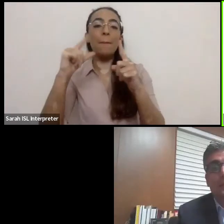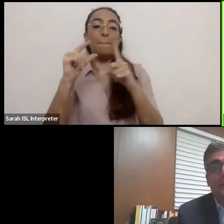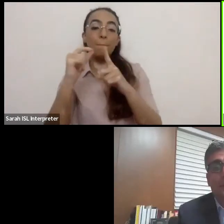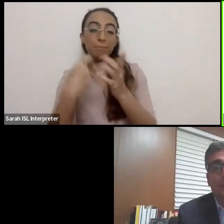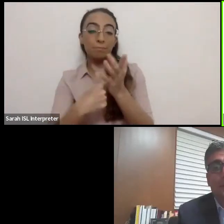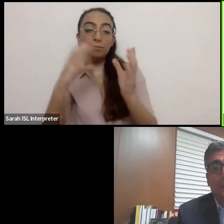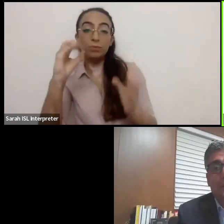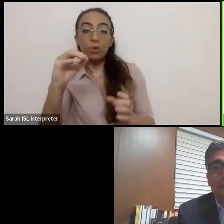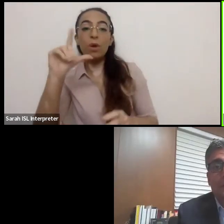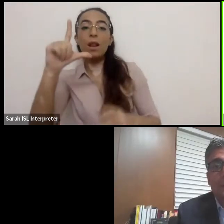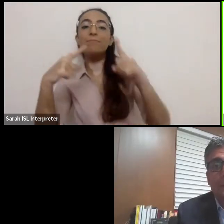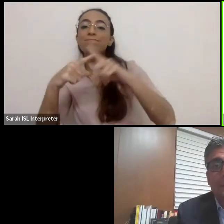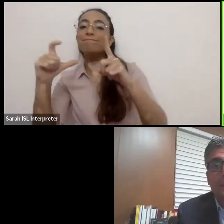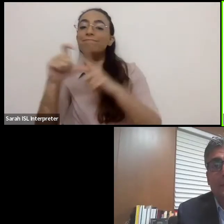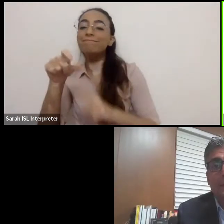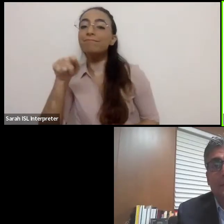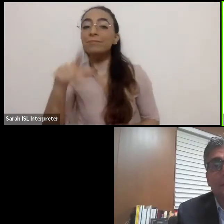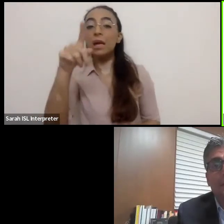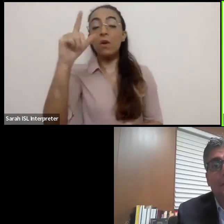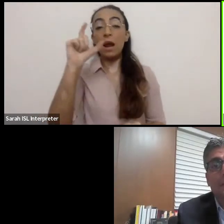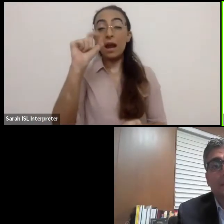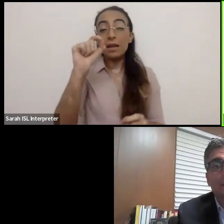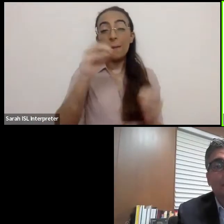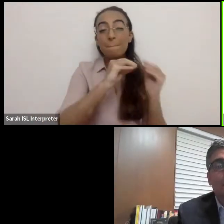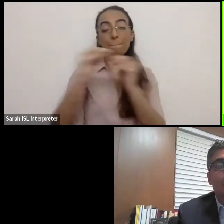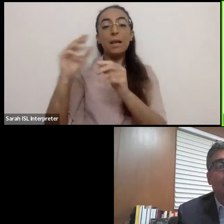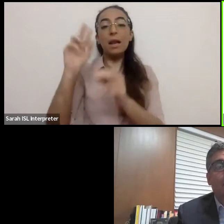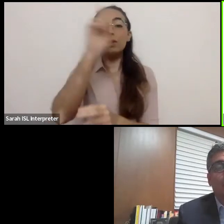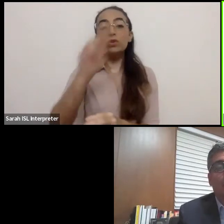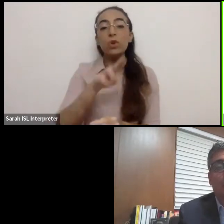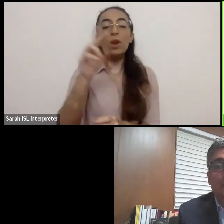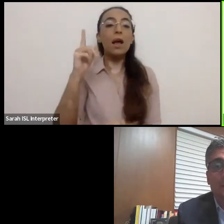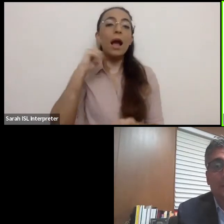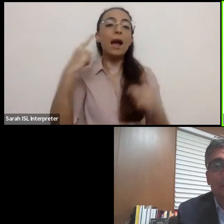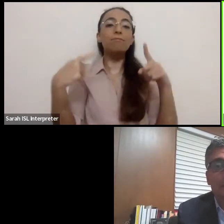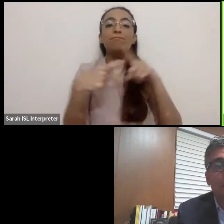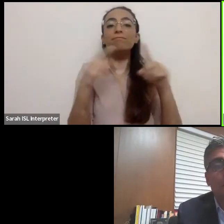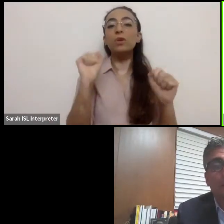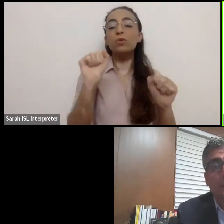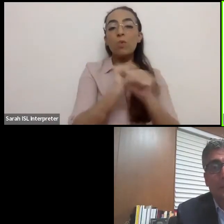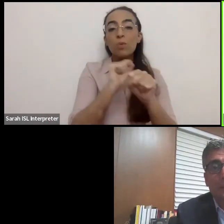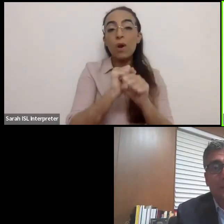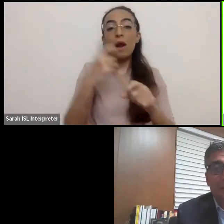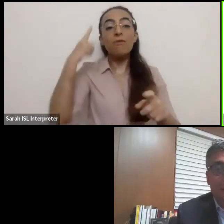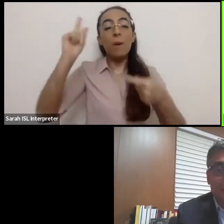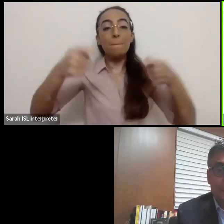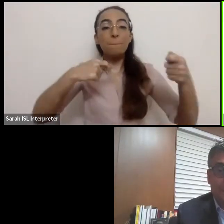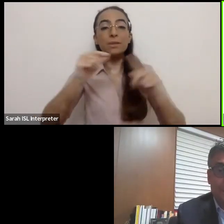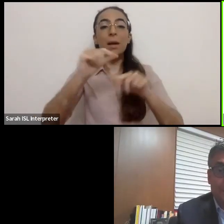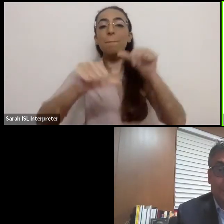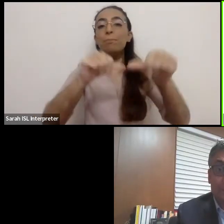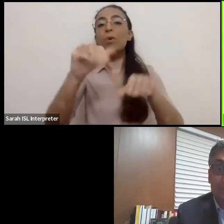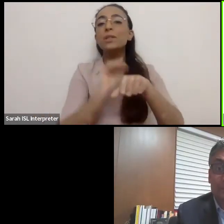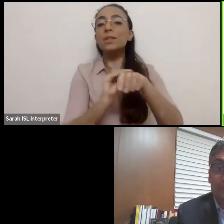billion global information technology, consulting and business process services company